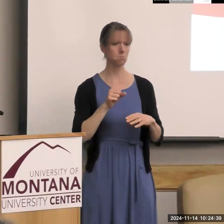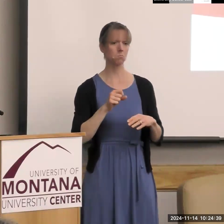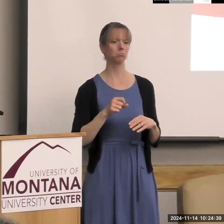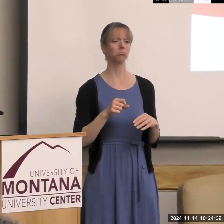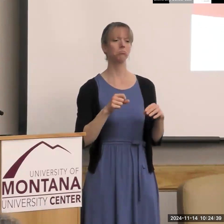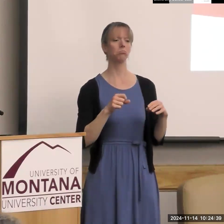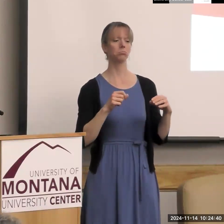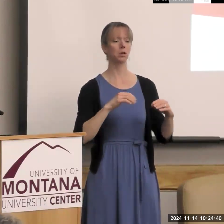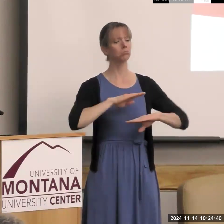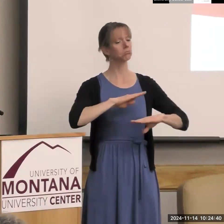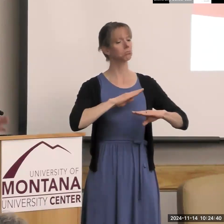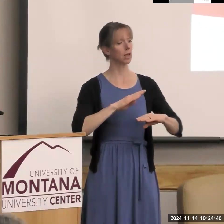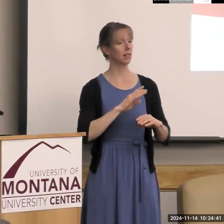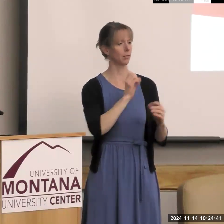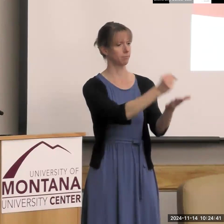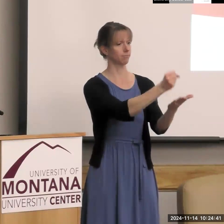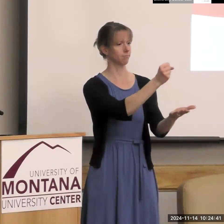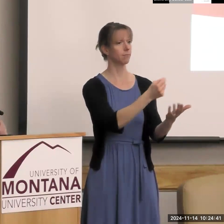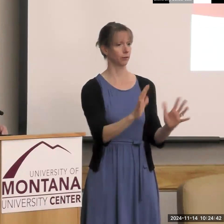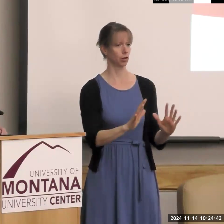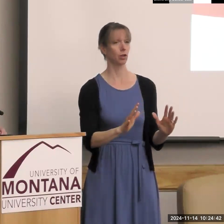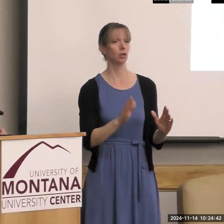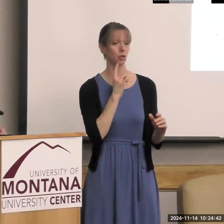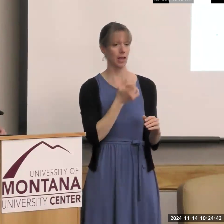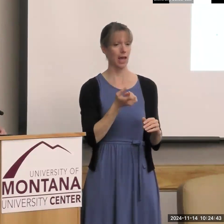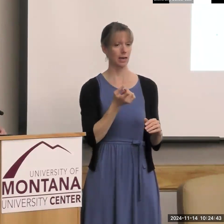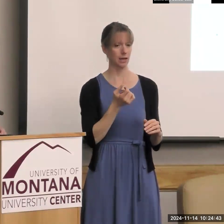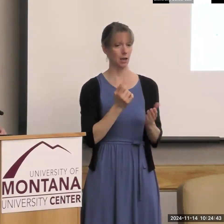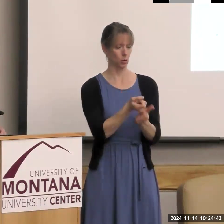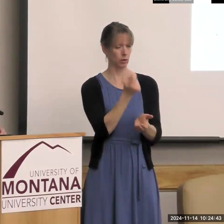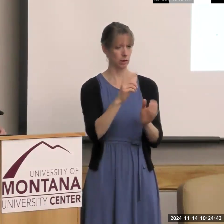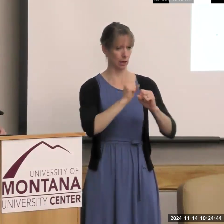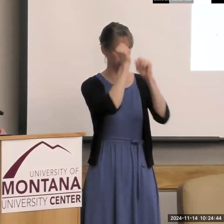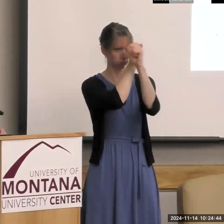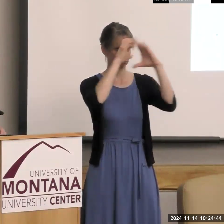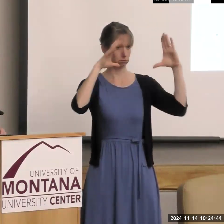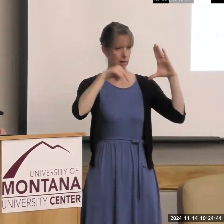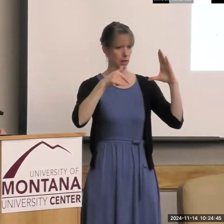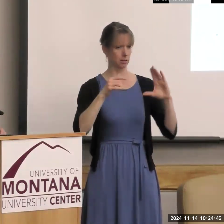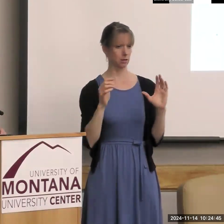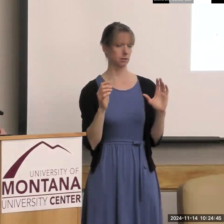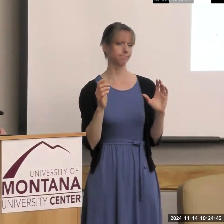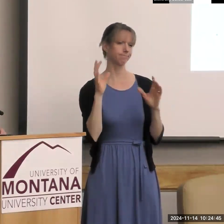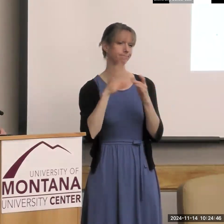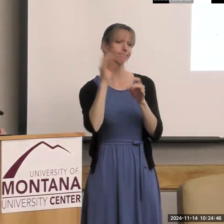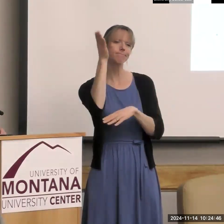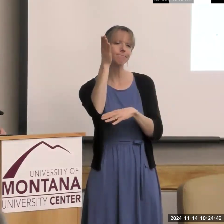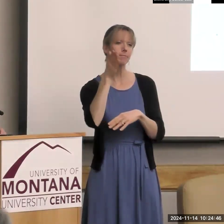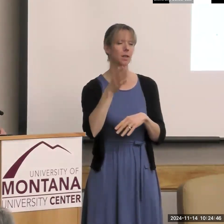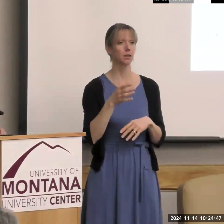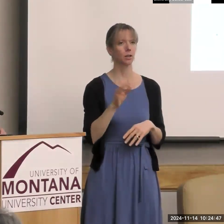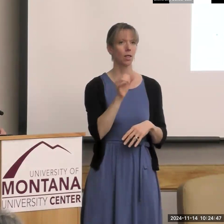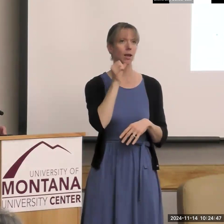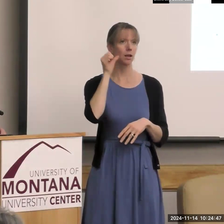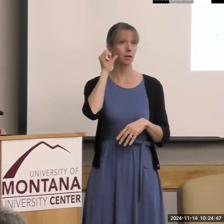level. So that's the frame of reference for this conversation. So I want to talk about it again, as I did yesterday, start off with